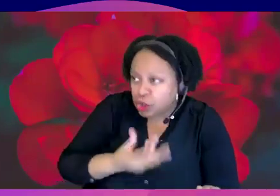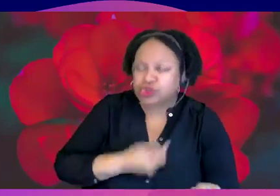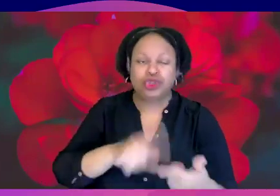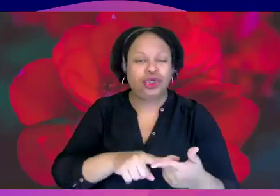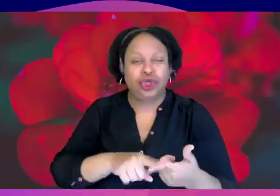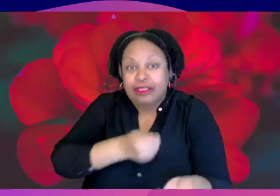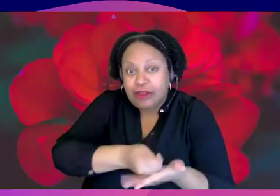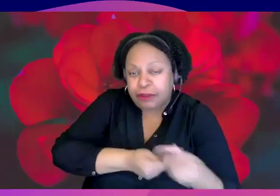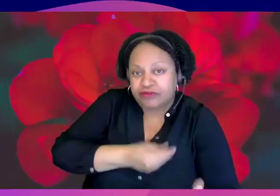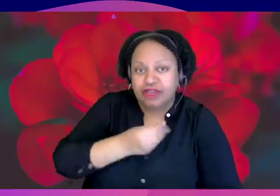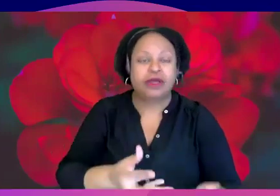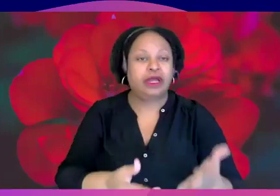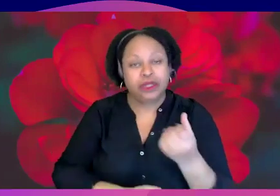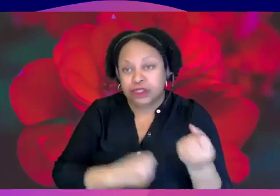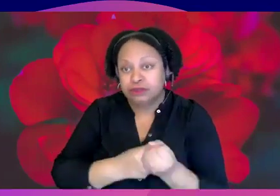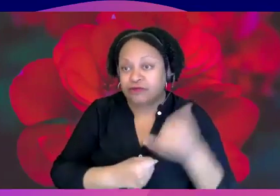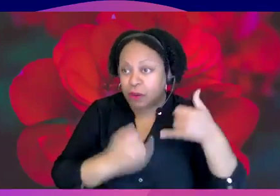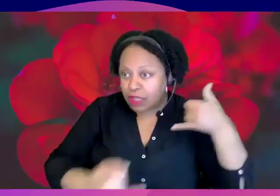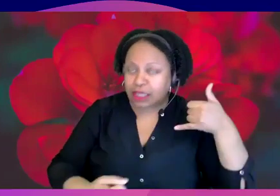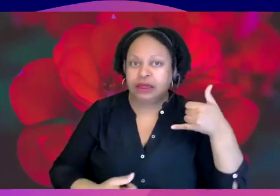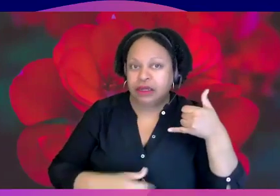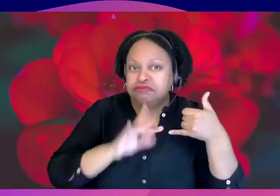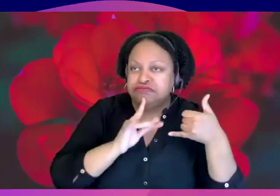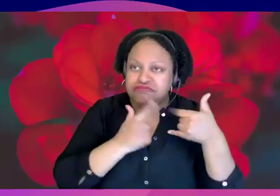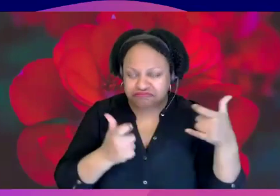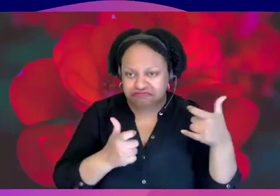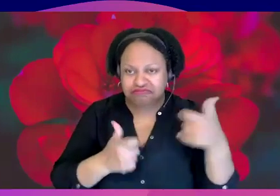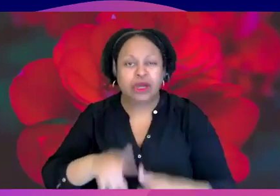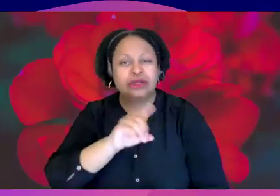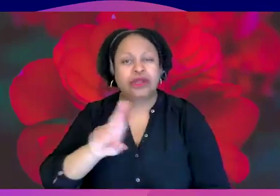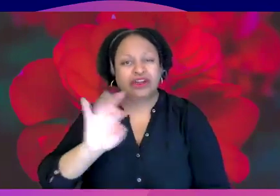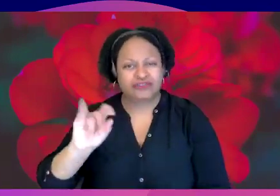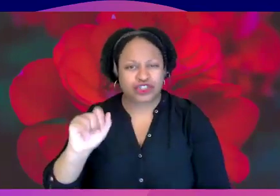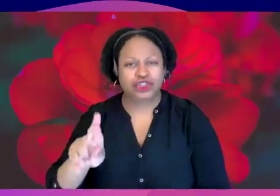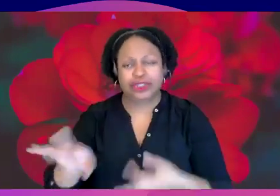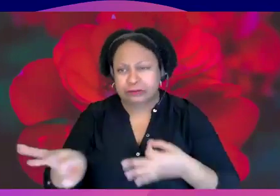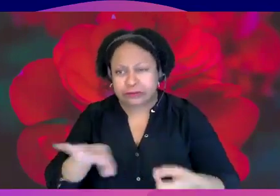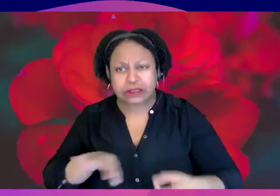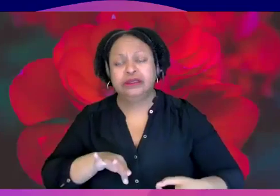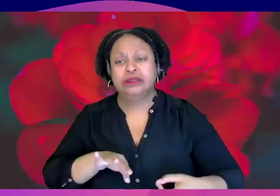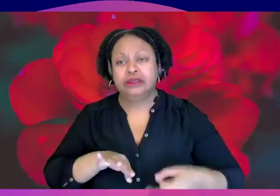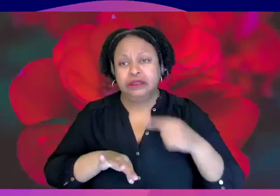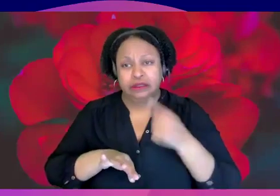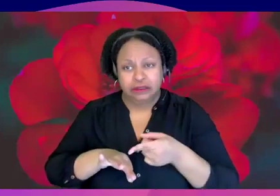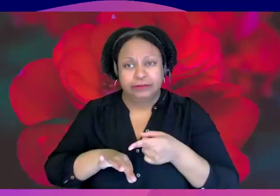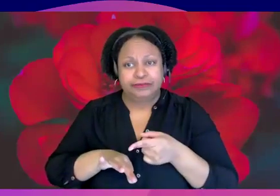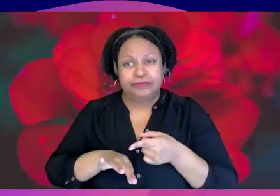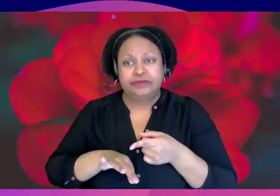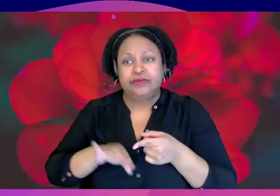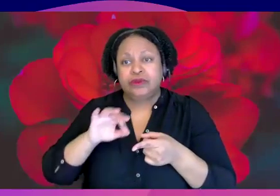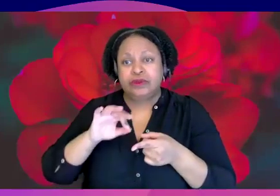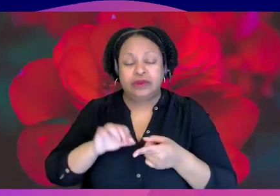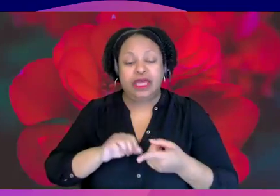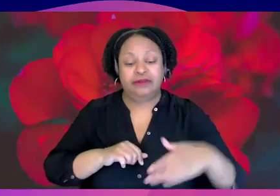therapeutically, our support line. And so what Dr. Fisher talks about is not only is there sort of this